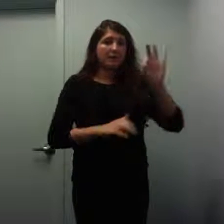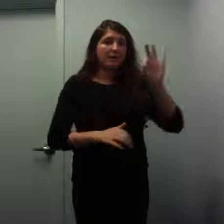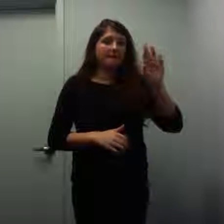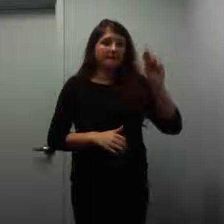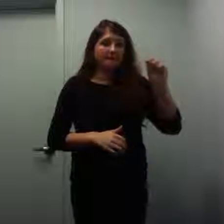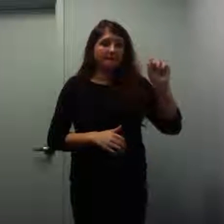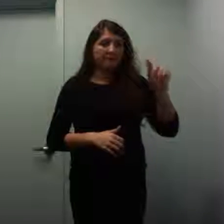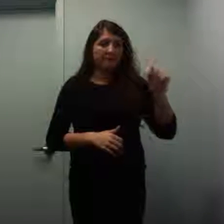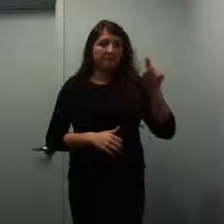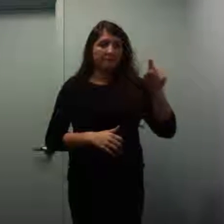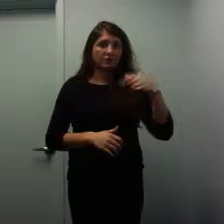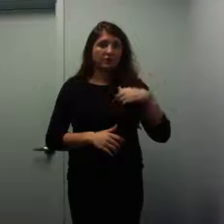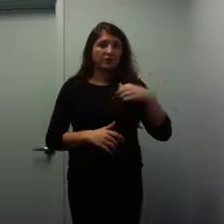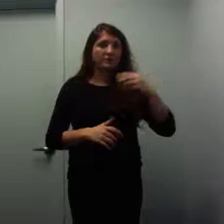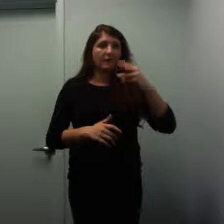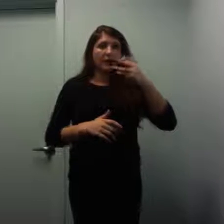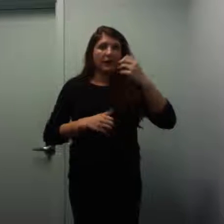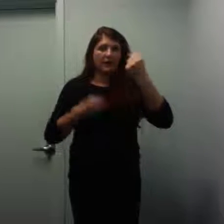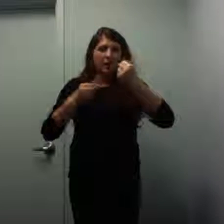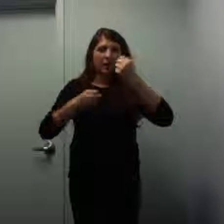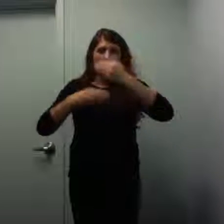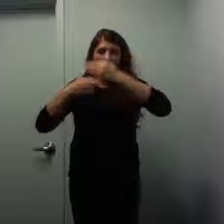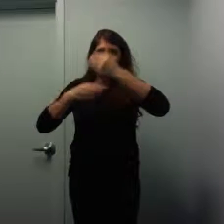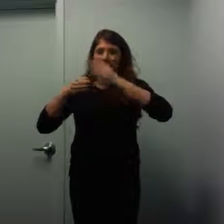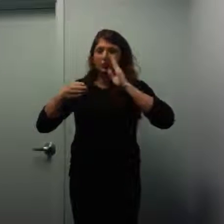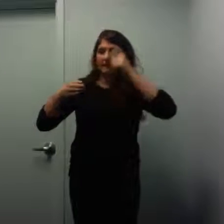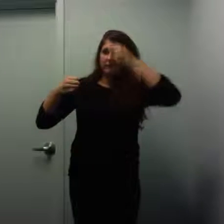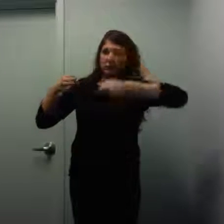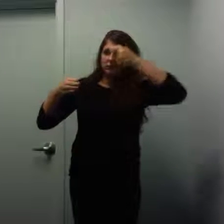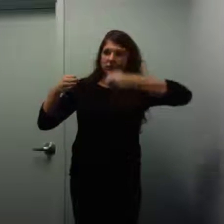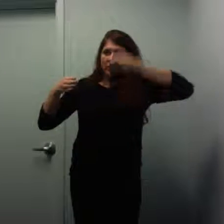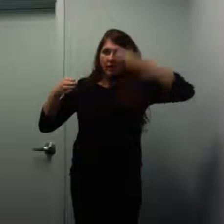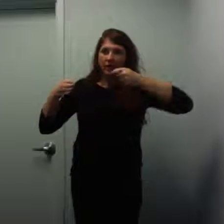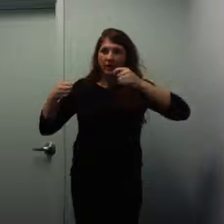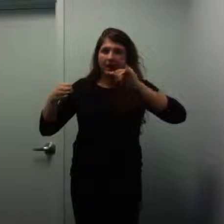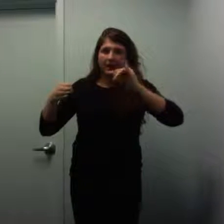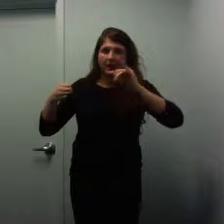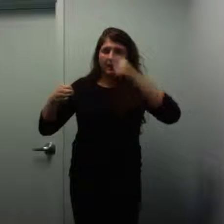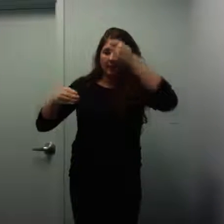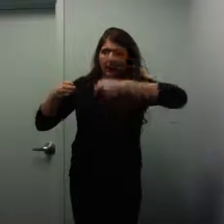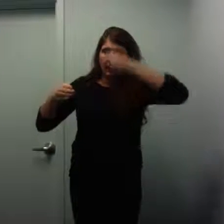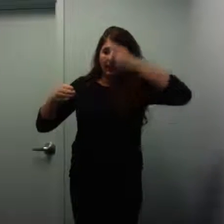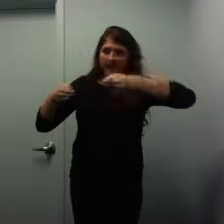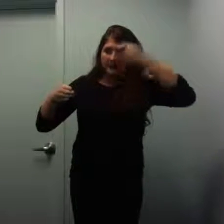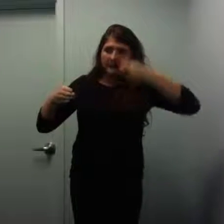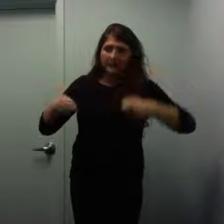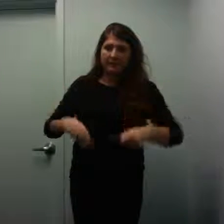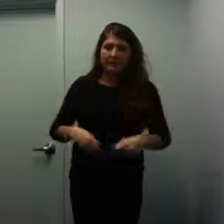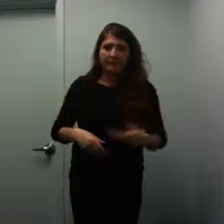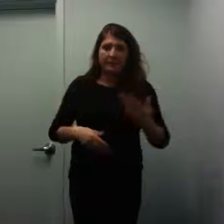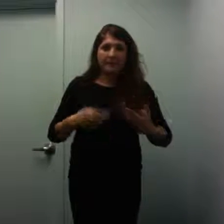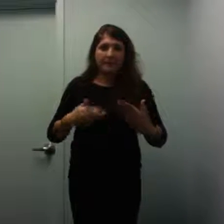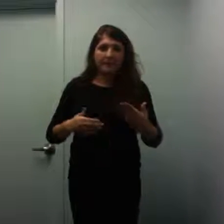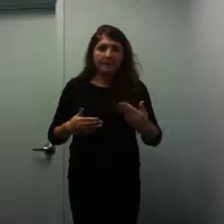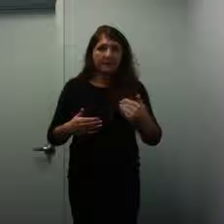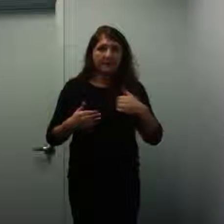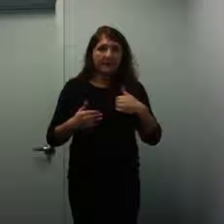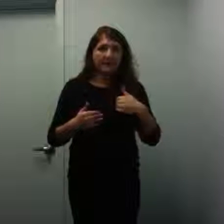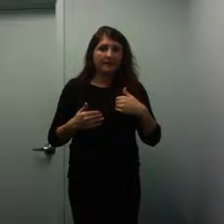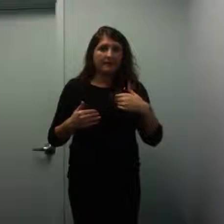have to scrape your windows in the morning, or there's a very good possibility we might get another frost. We're getting to